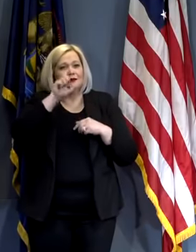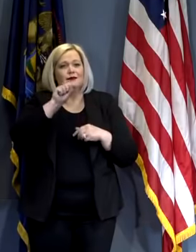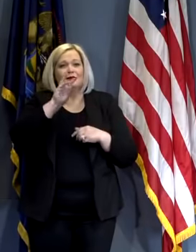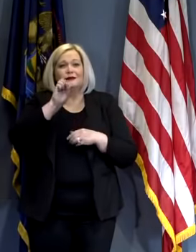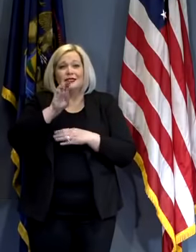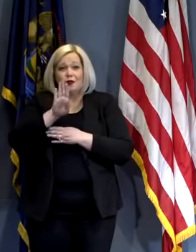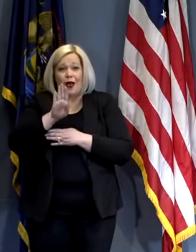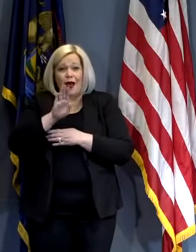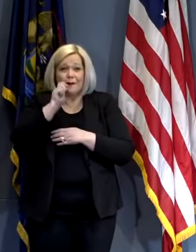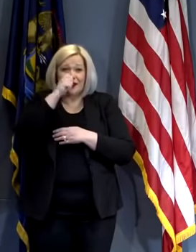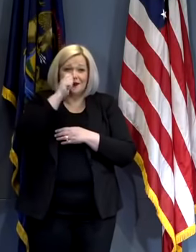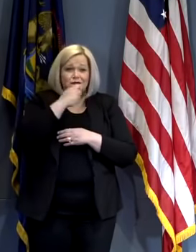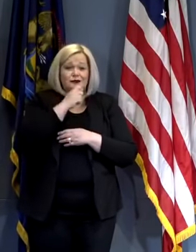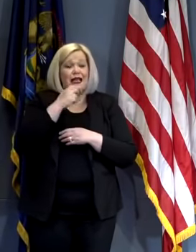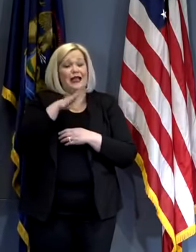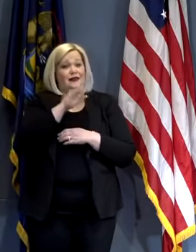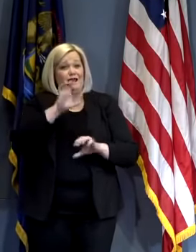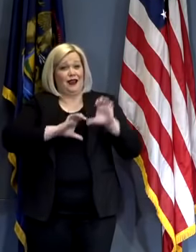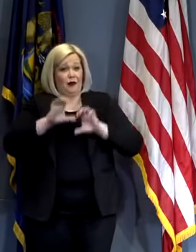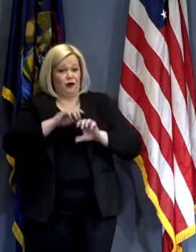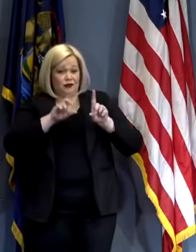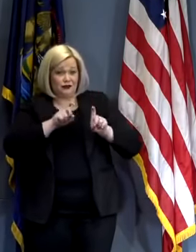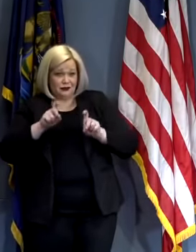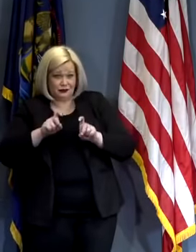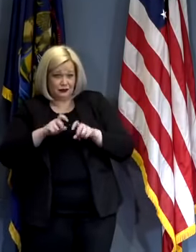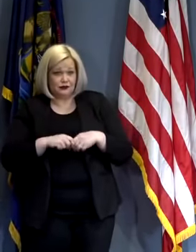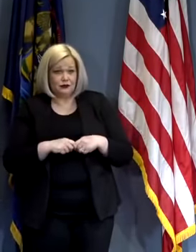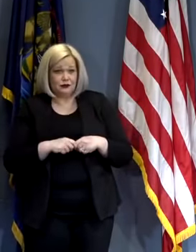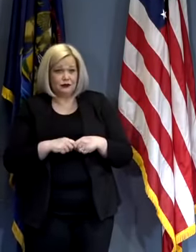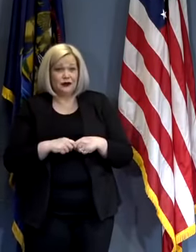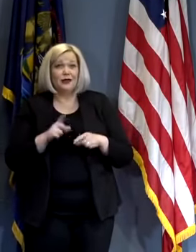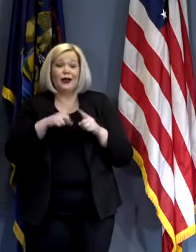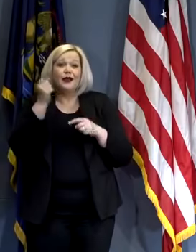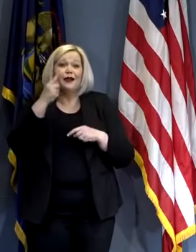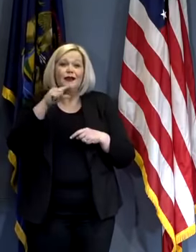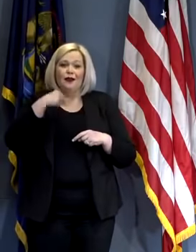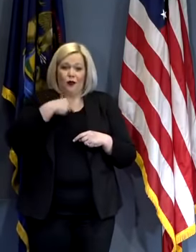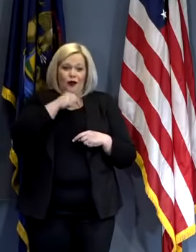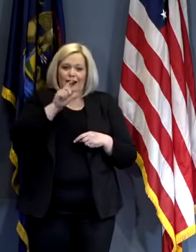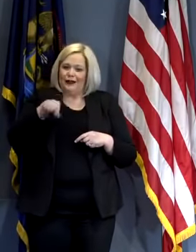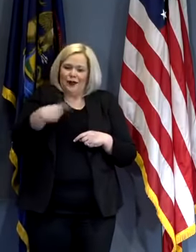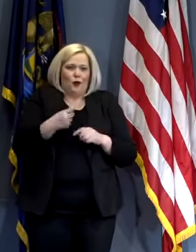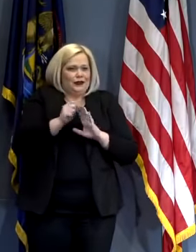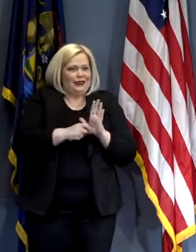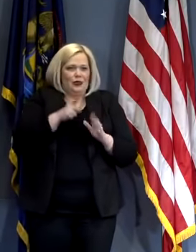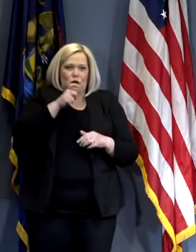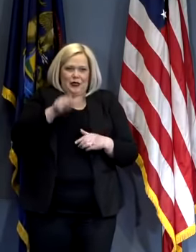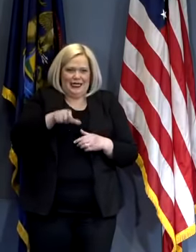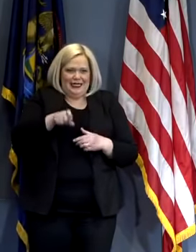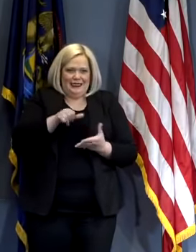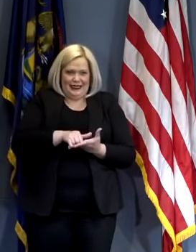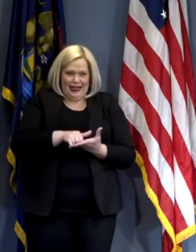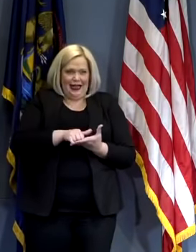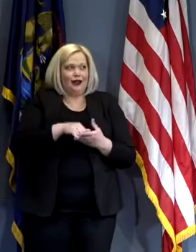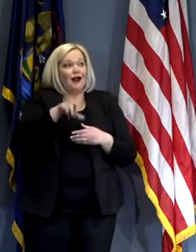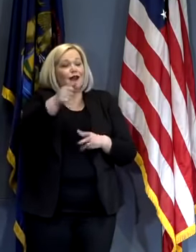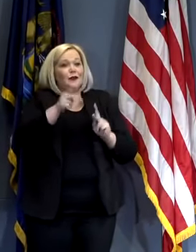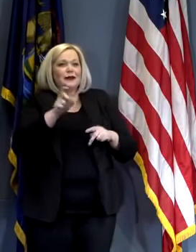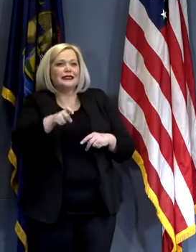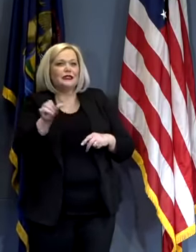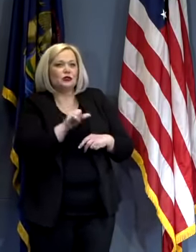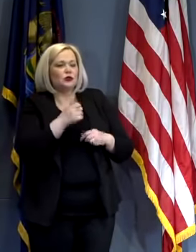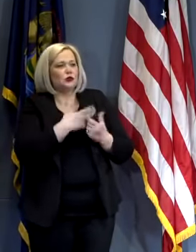However, those supplies are in demand globally, and we are competing to get them and working incredibly hard so